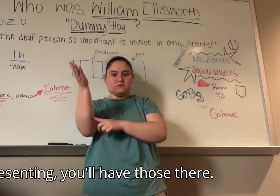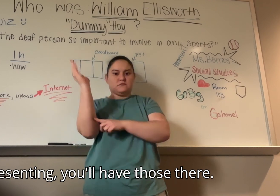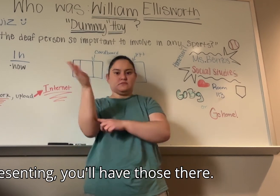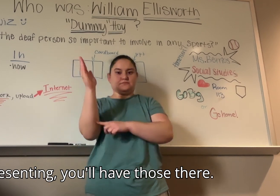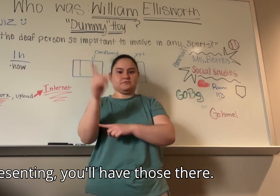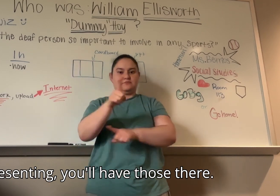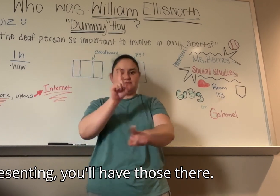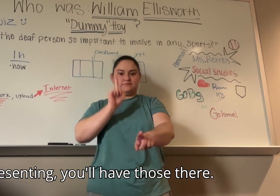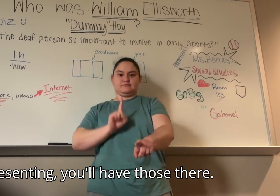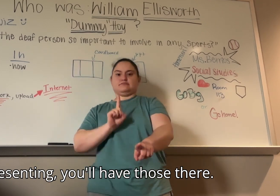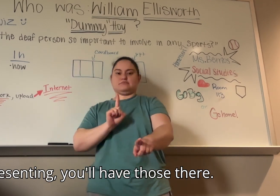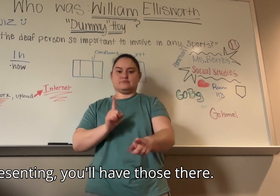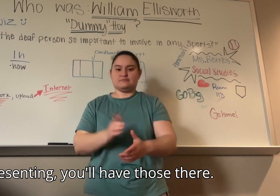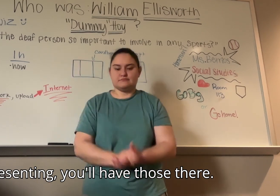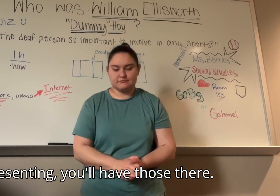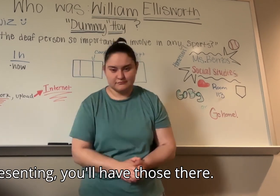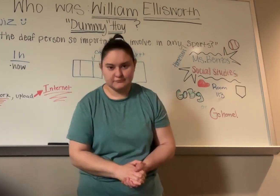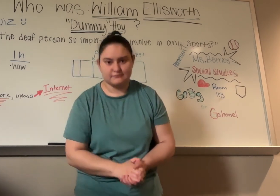presenting, you'll have those there.